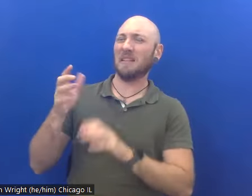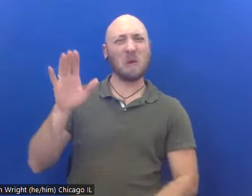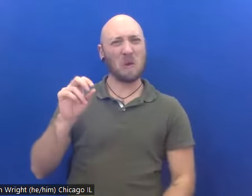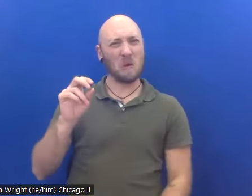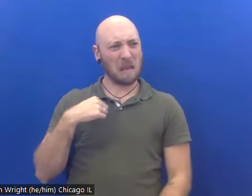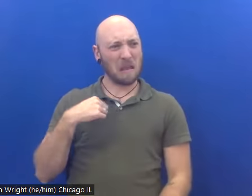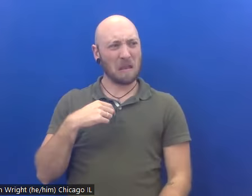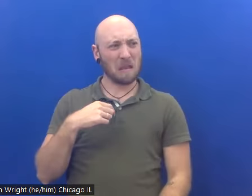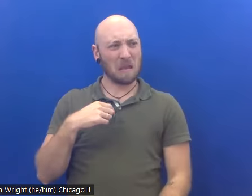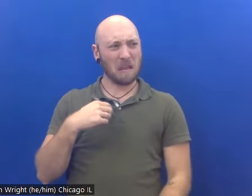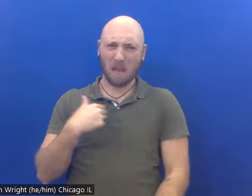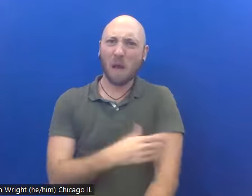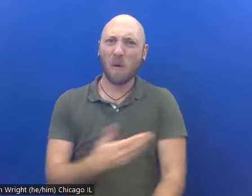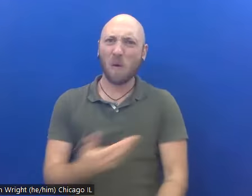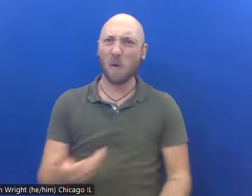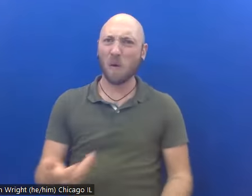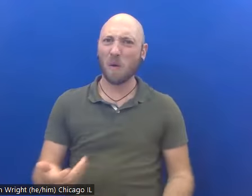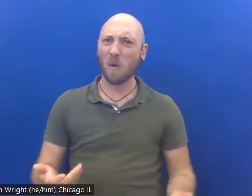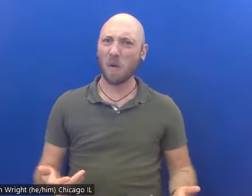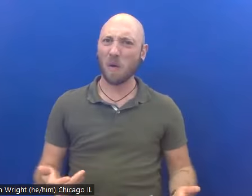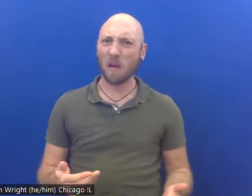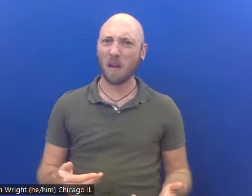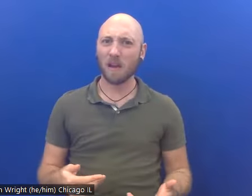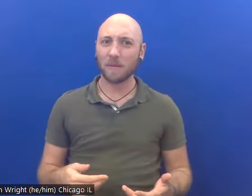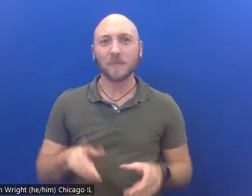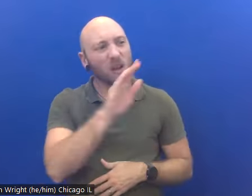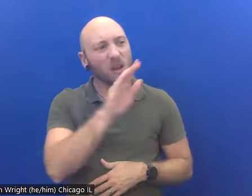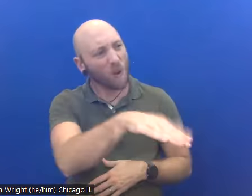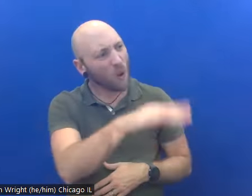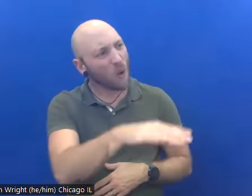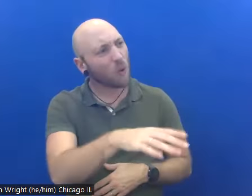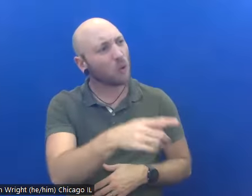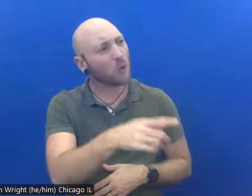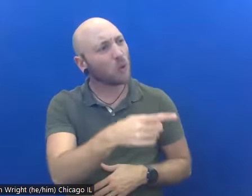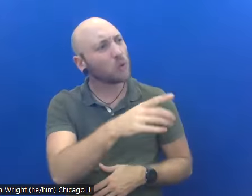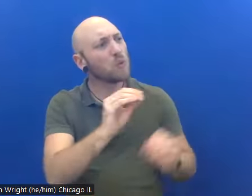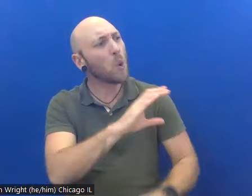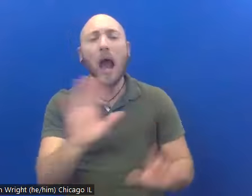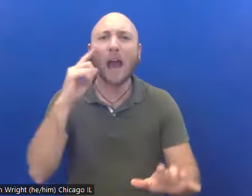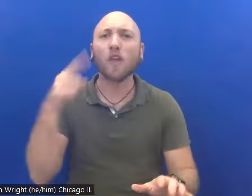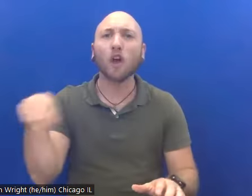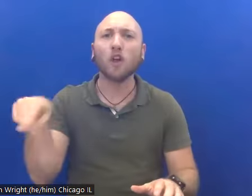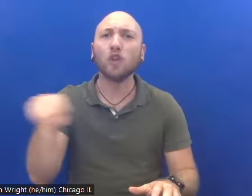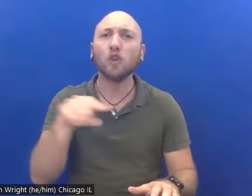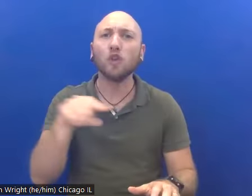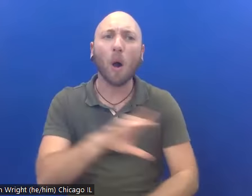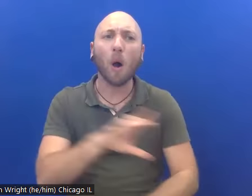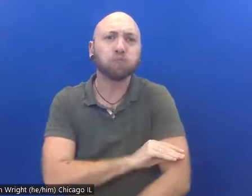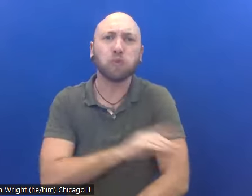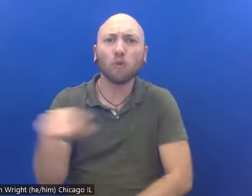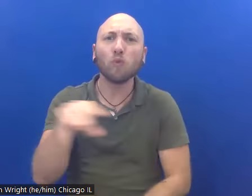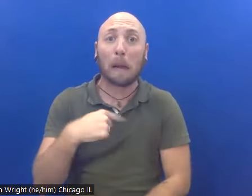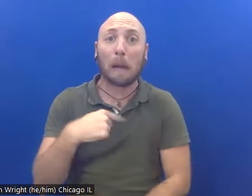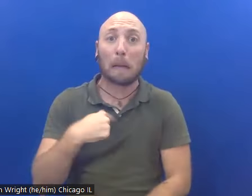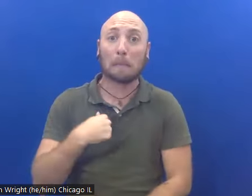man, that's kind of out of control. You were powerless. I was very intentional with my drinking, because I had equations and